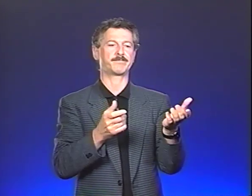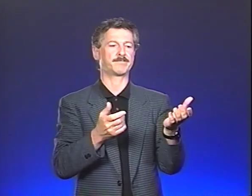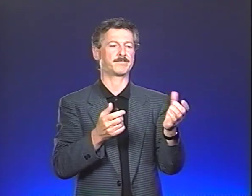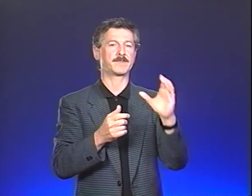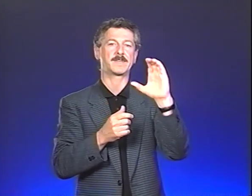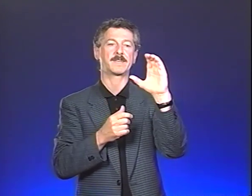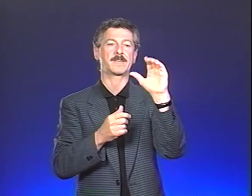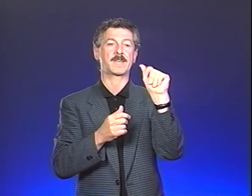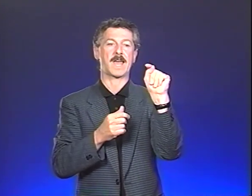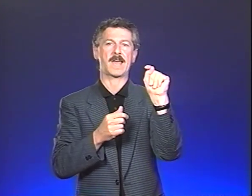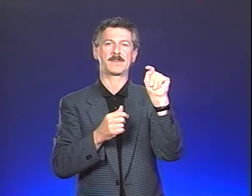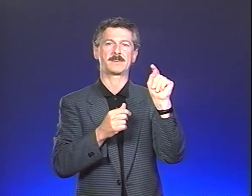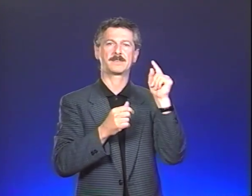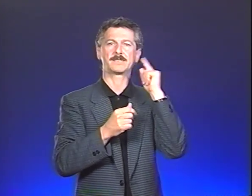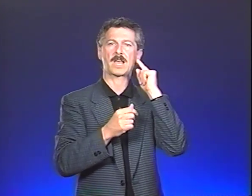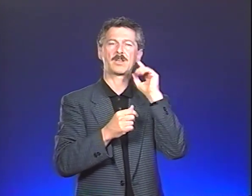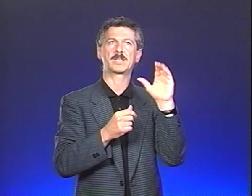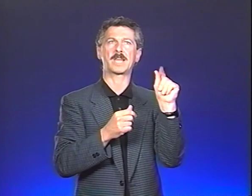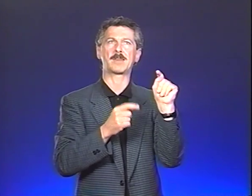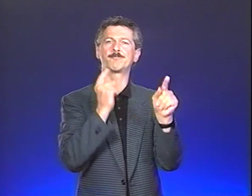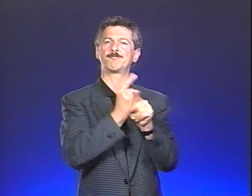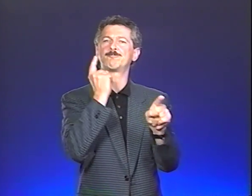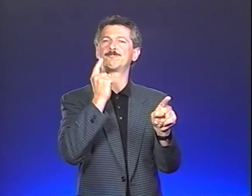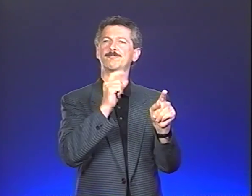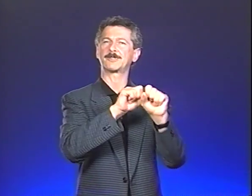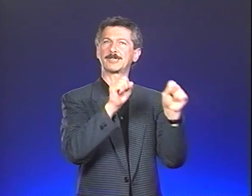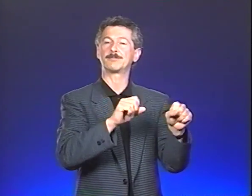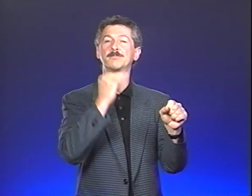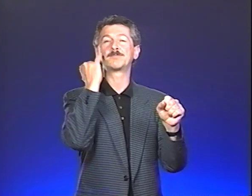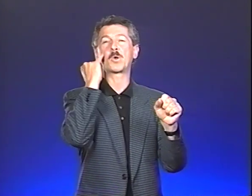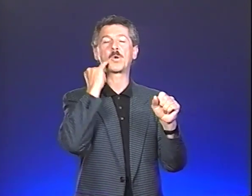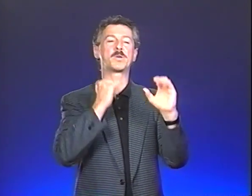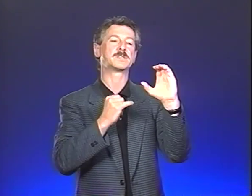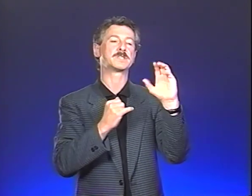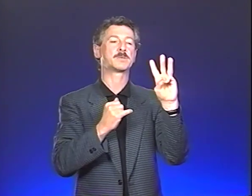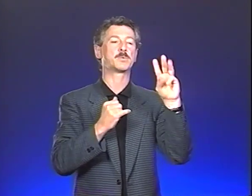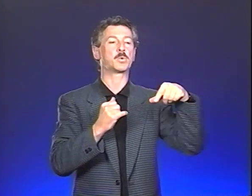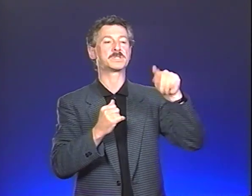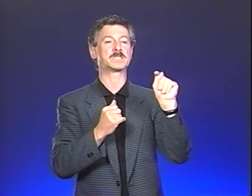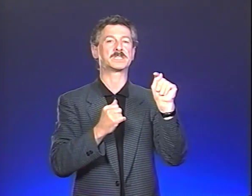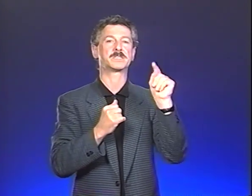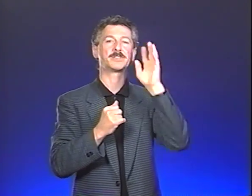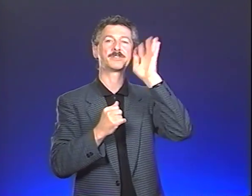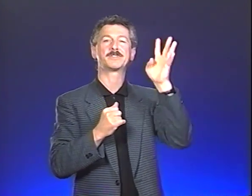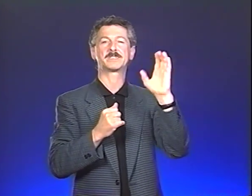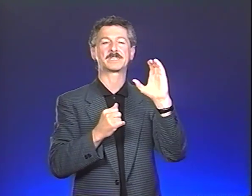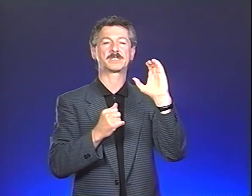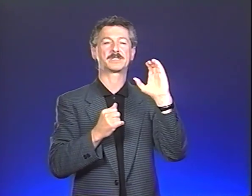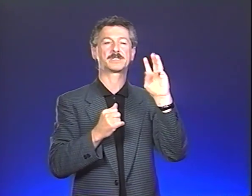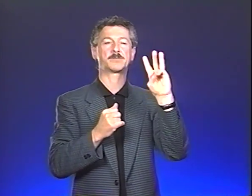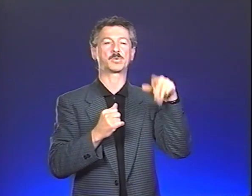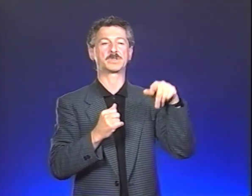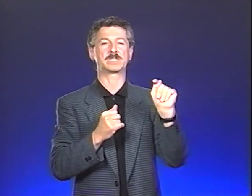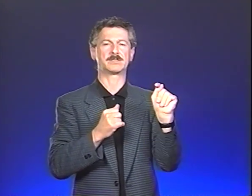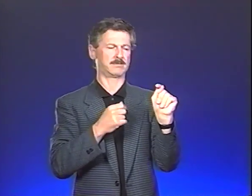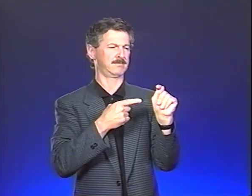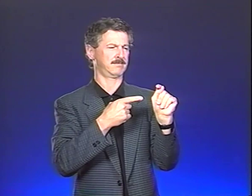systematically. We know that the word cat is an appropriate English word, but CWQT is